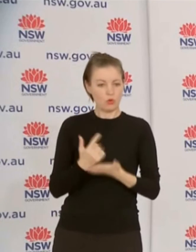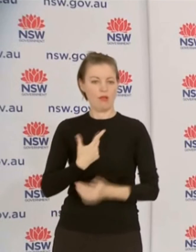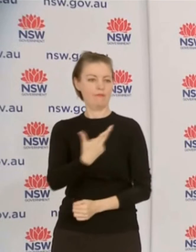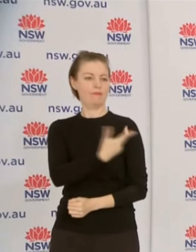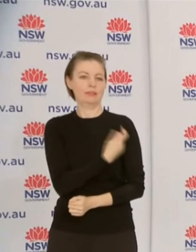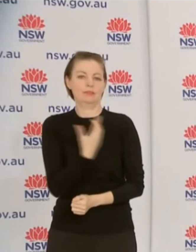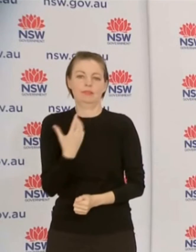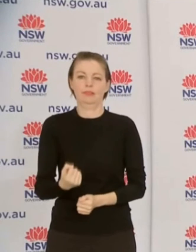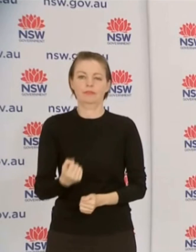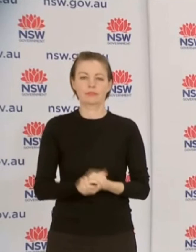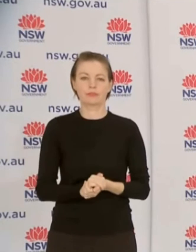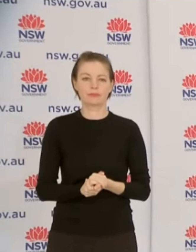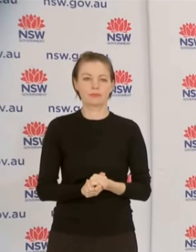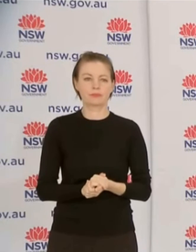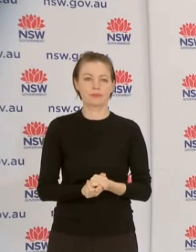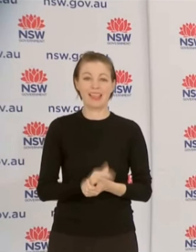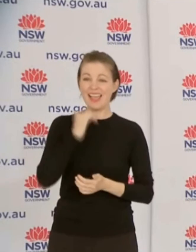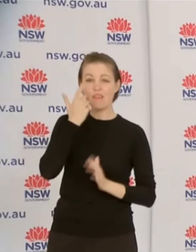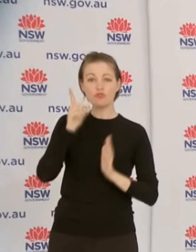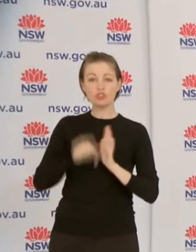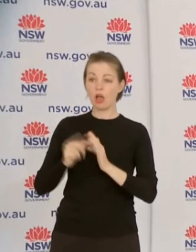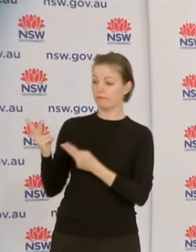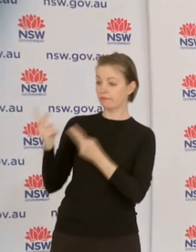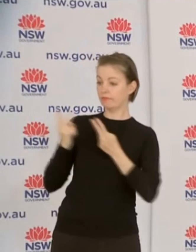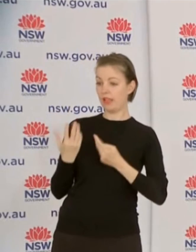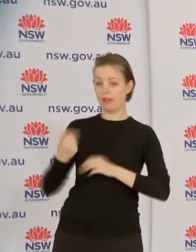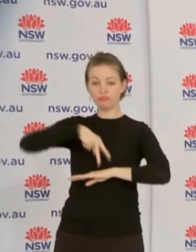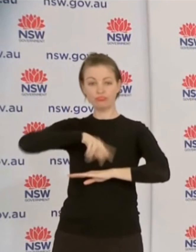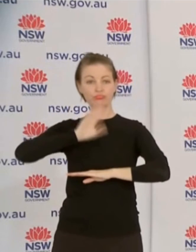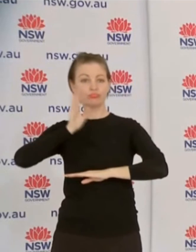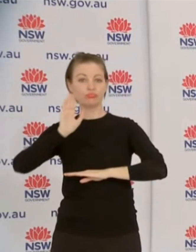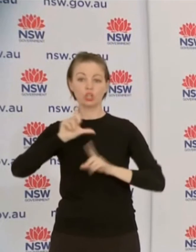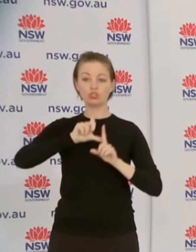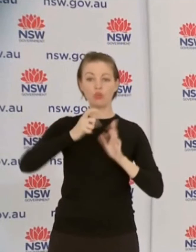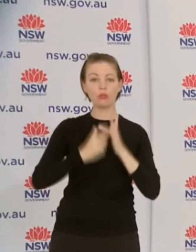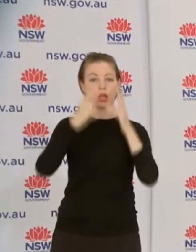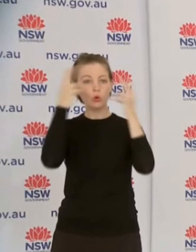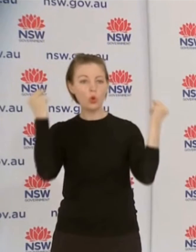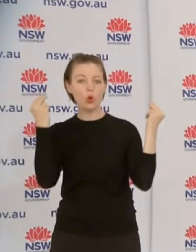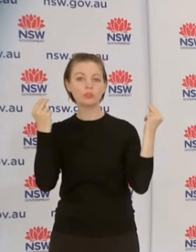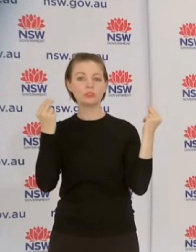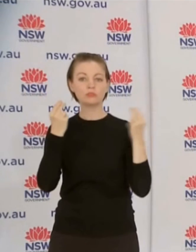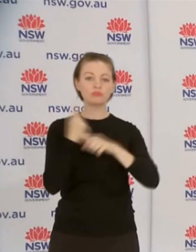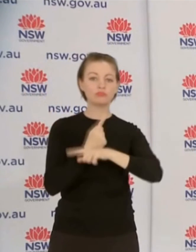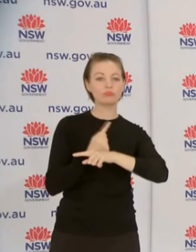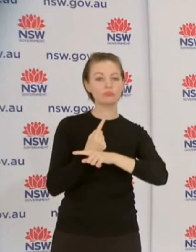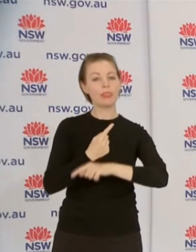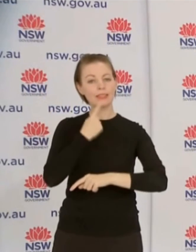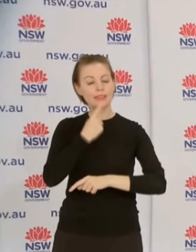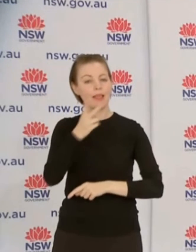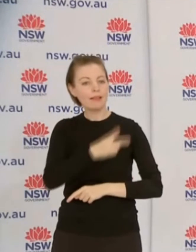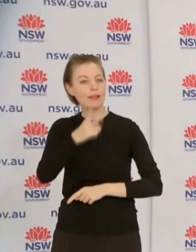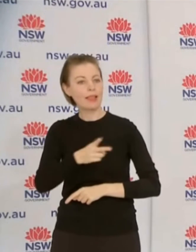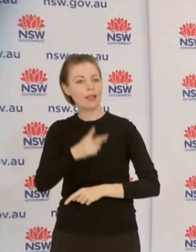doctors who've come before this press conference in the last 2 weeks have stressed that we all have an obligation to go and